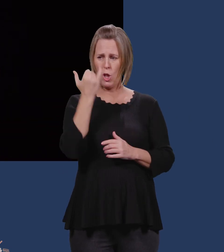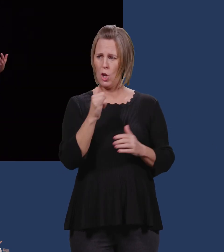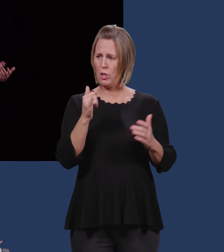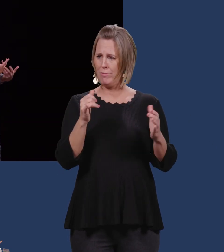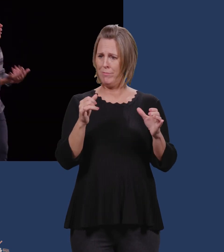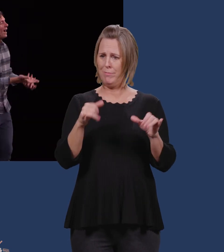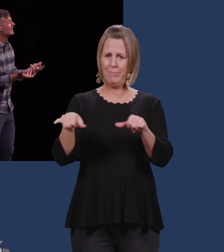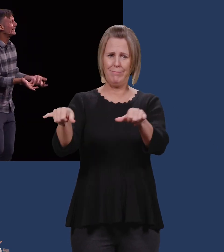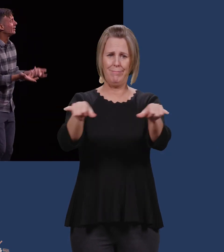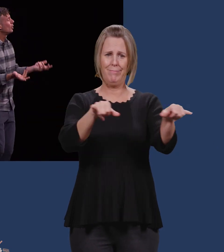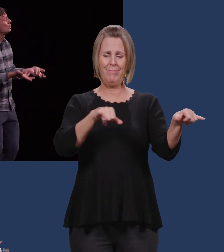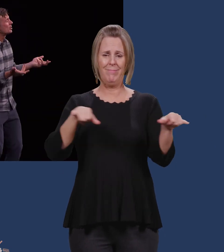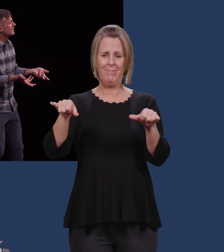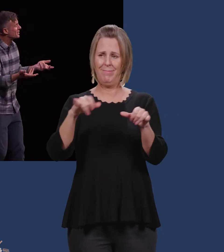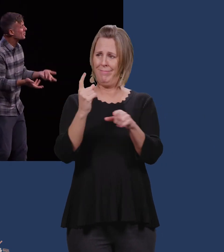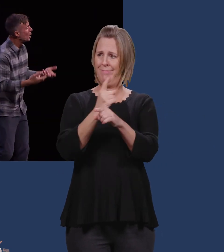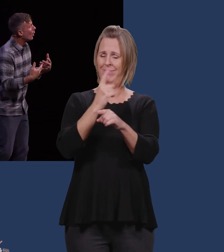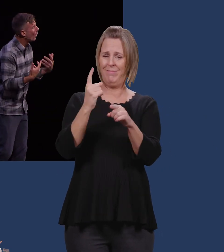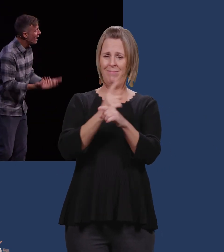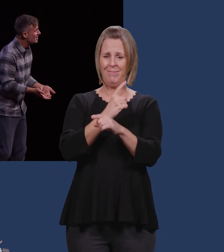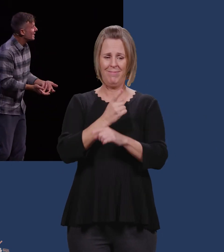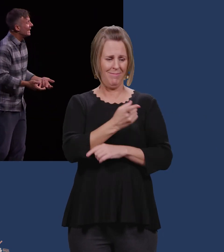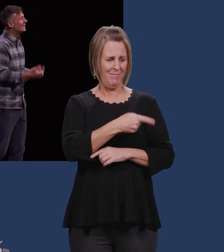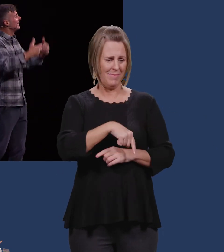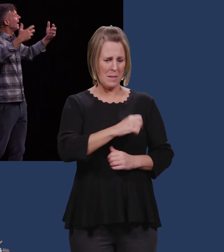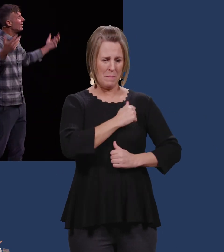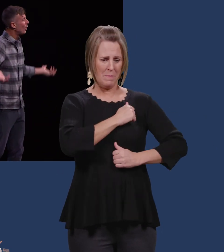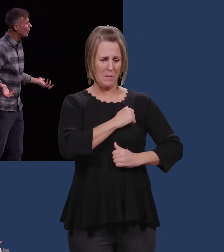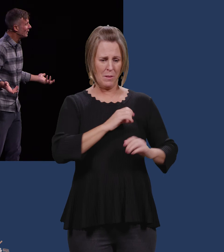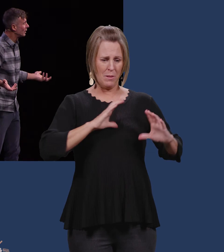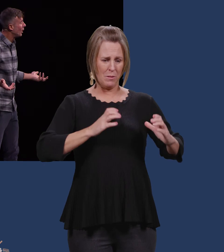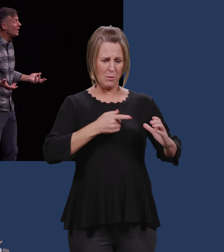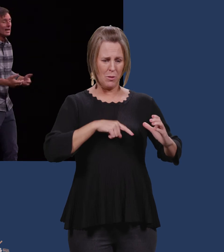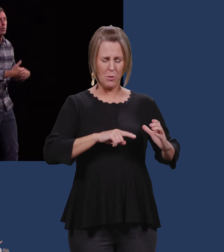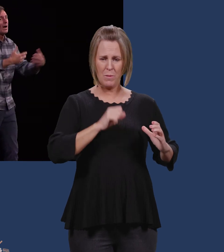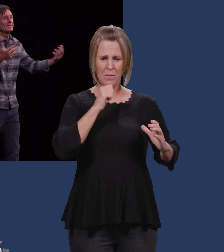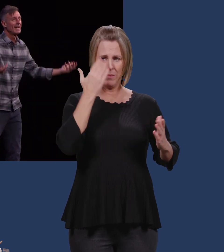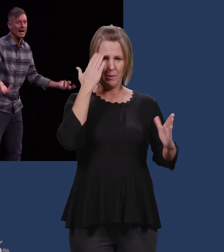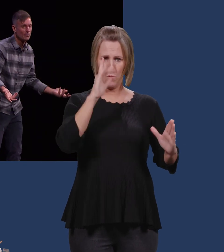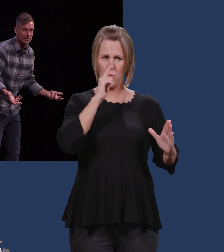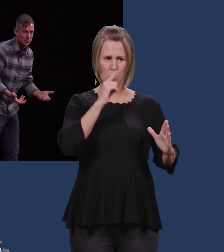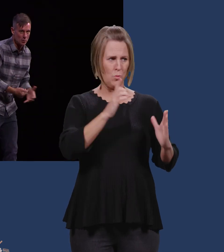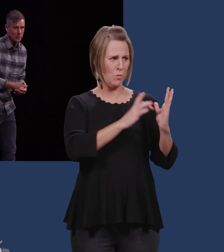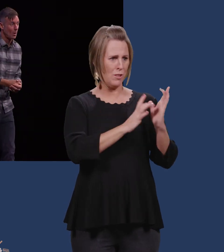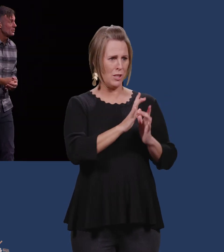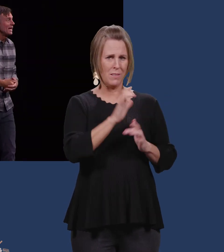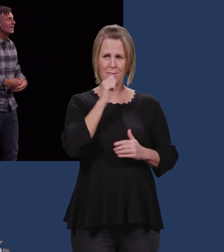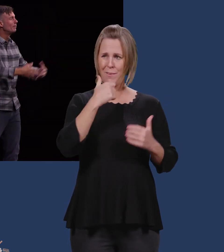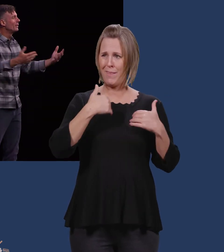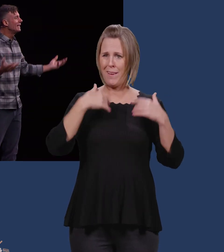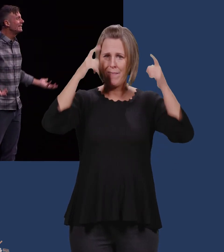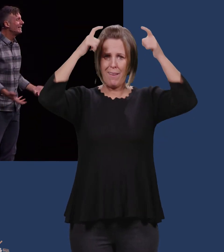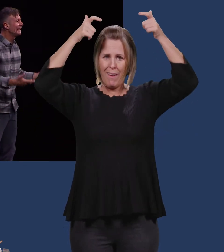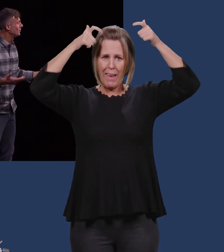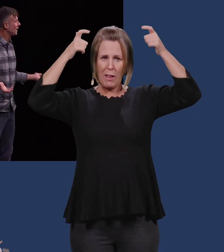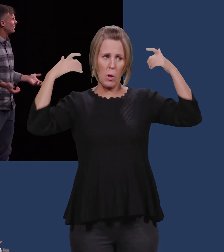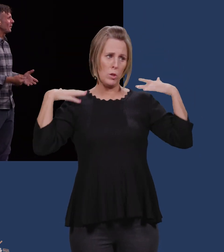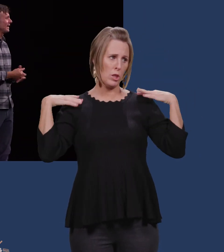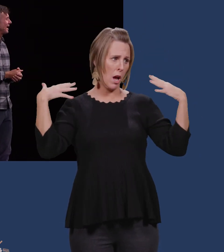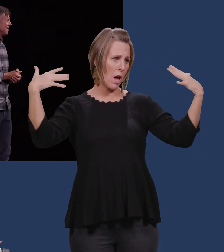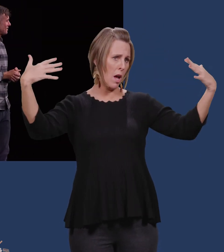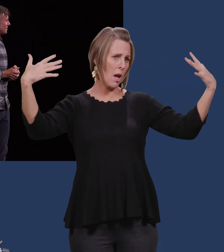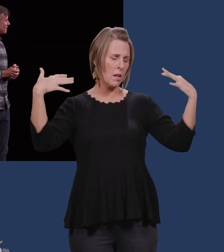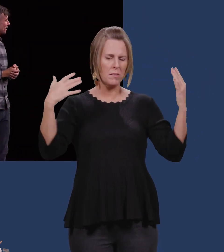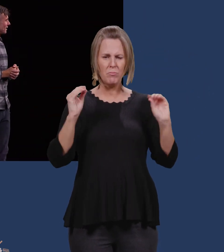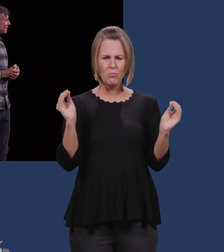Jesus had no idea who Jesus was. He didn't have a holy glow. It wasn't obvious who he was. He blended in with